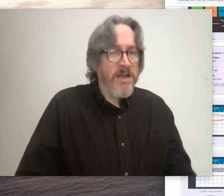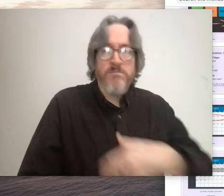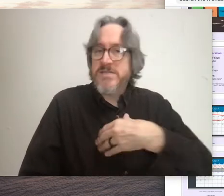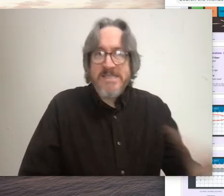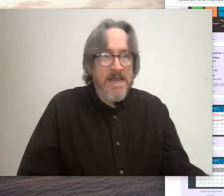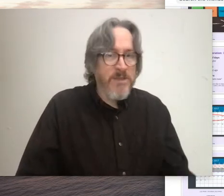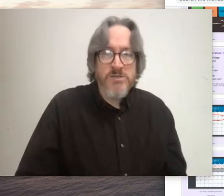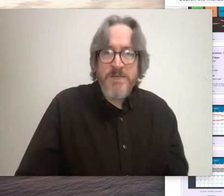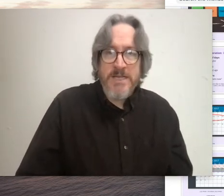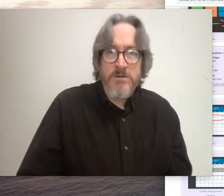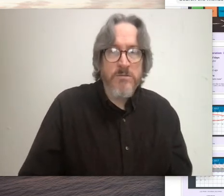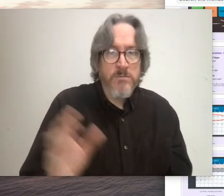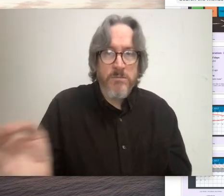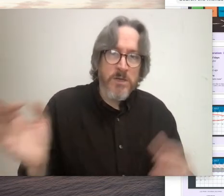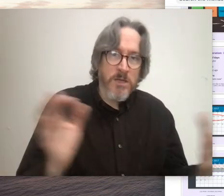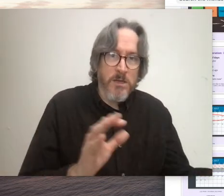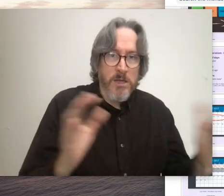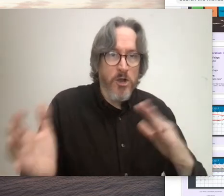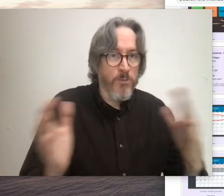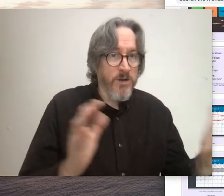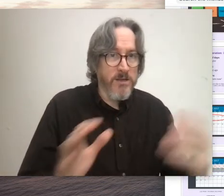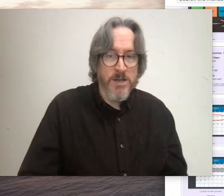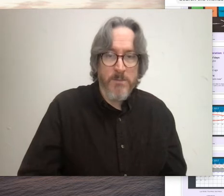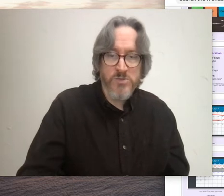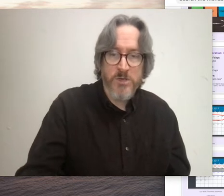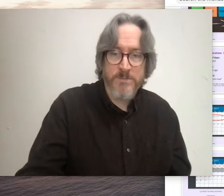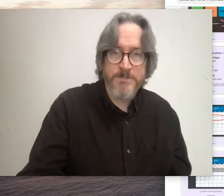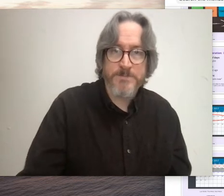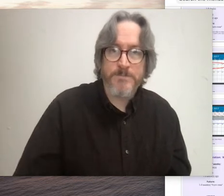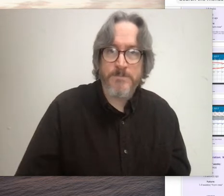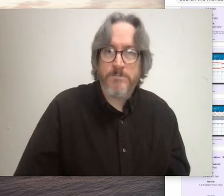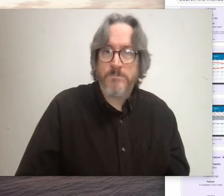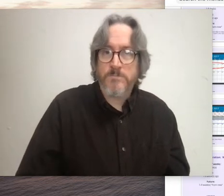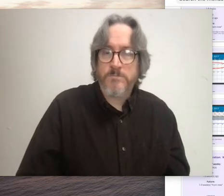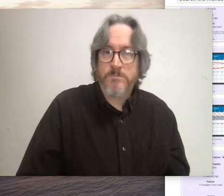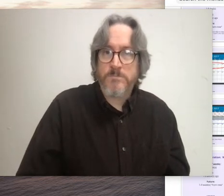So again, same things we did, incorporating the numbers one.